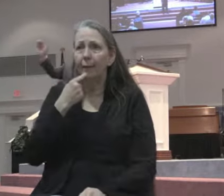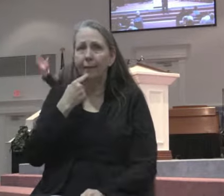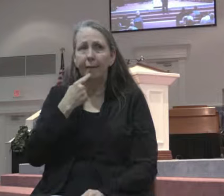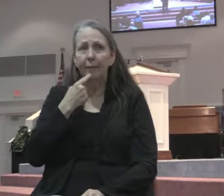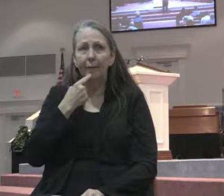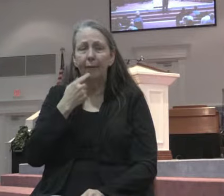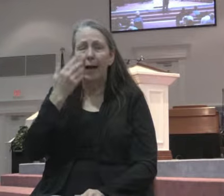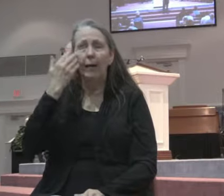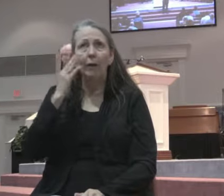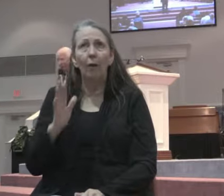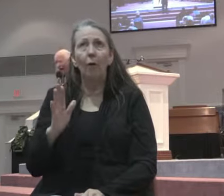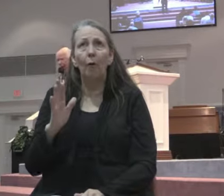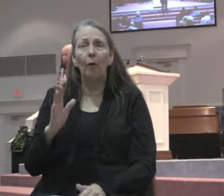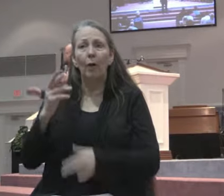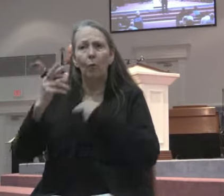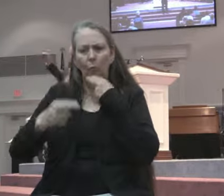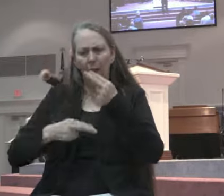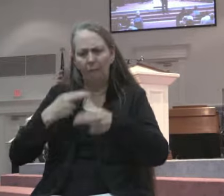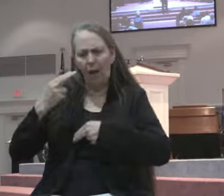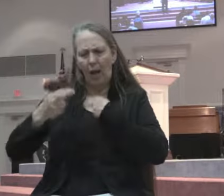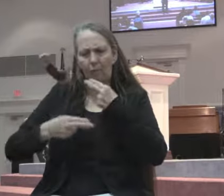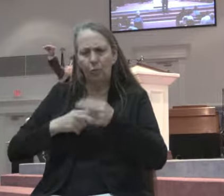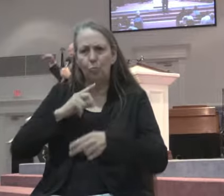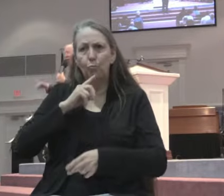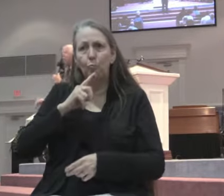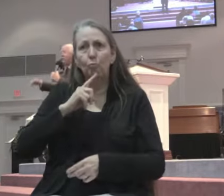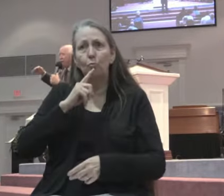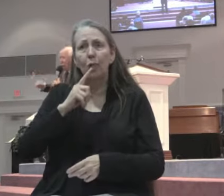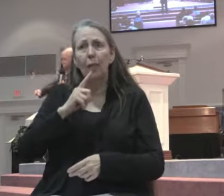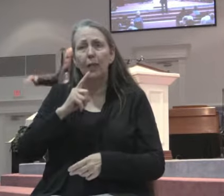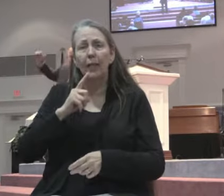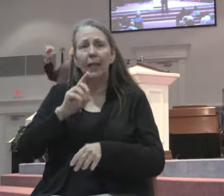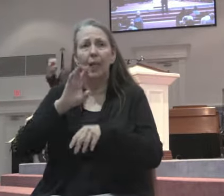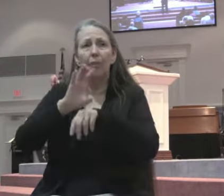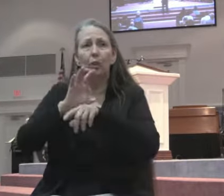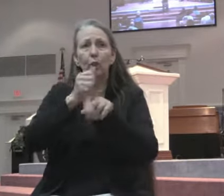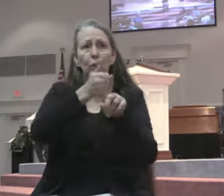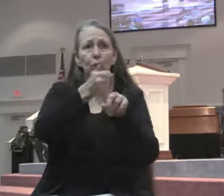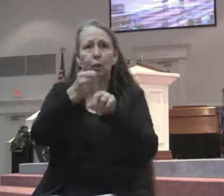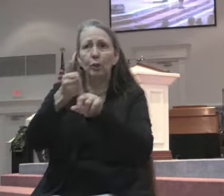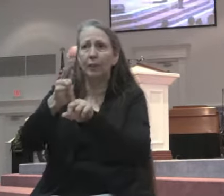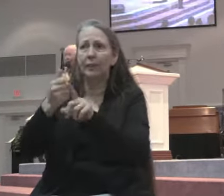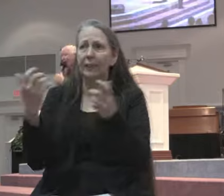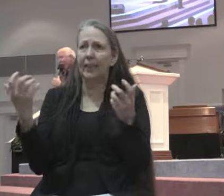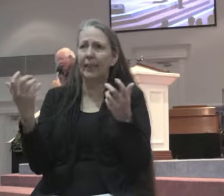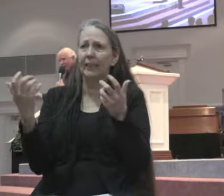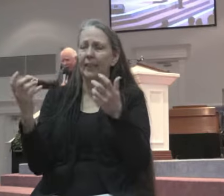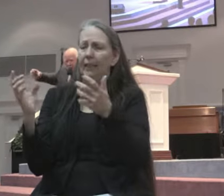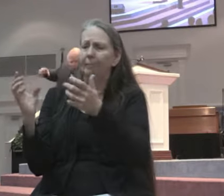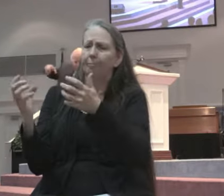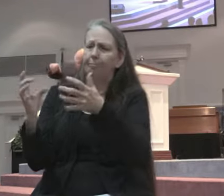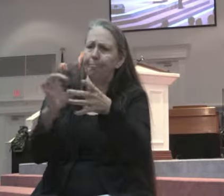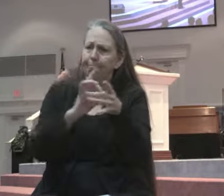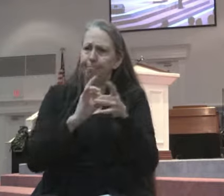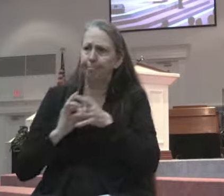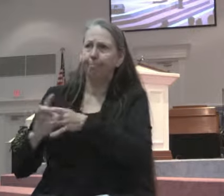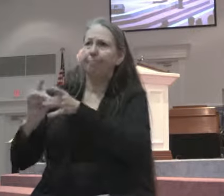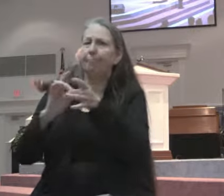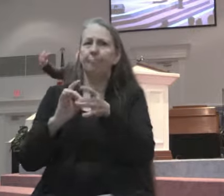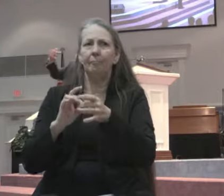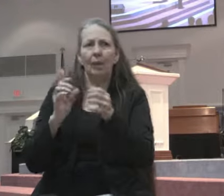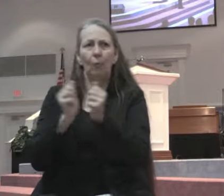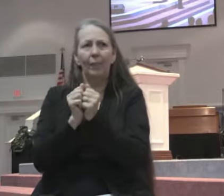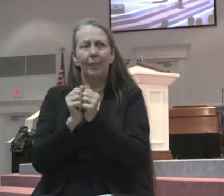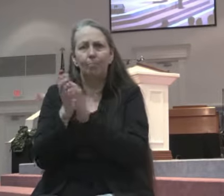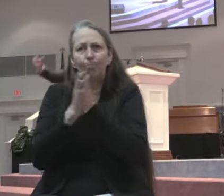I didn't know that revival is actually getting the church back together, getting the church with